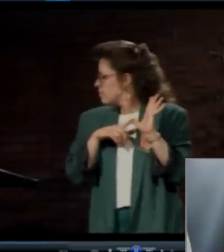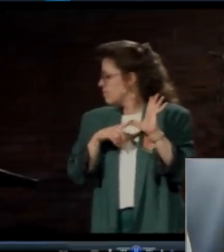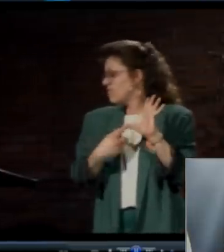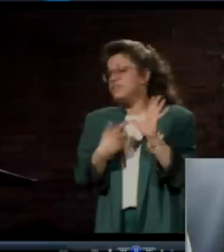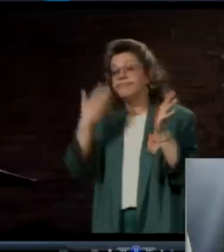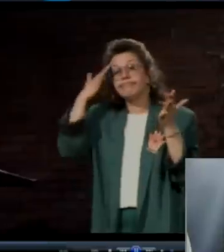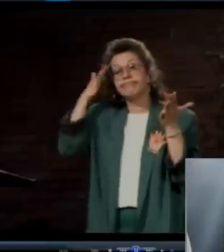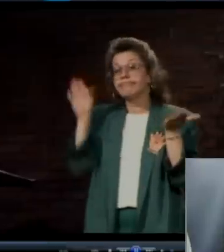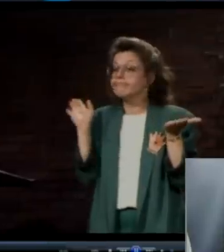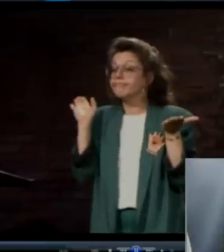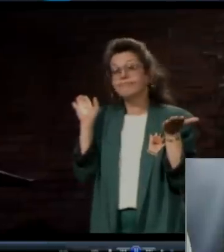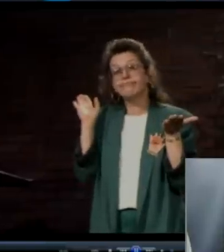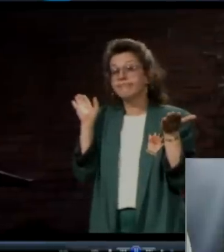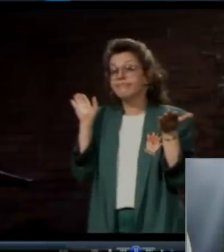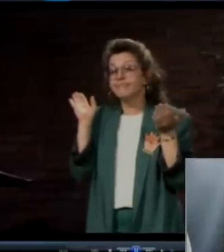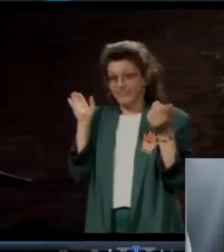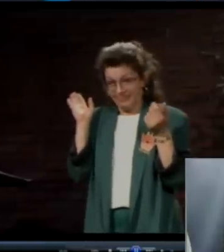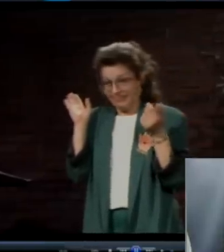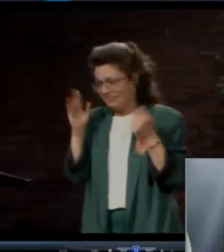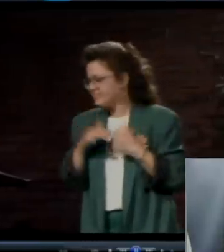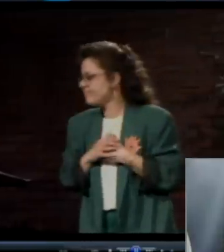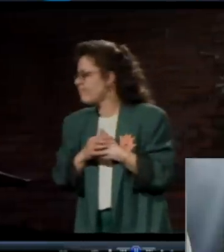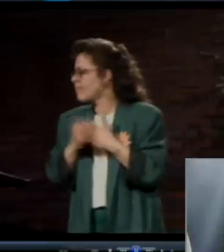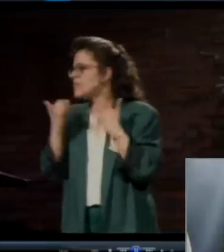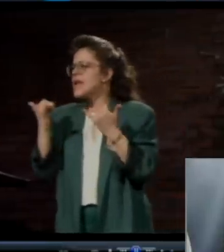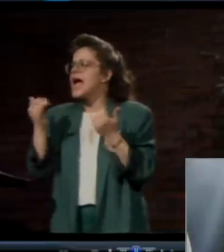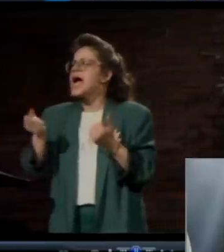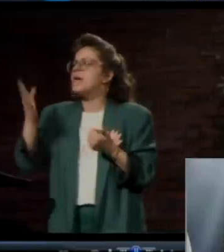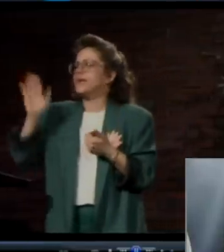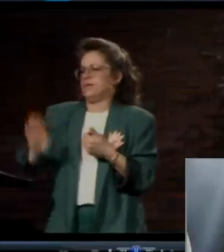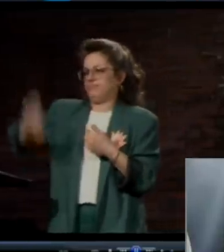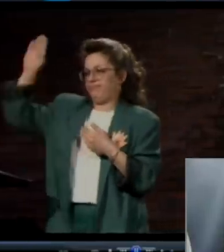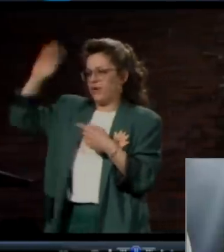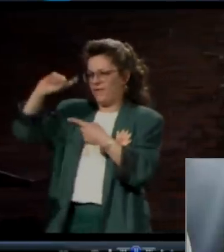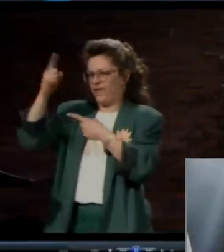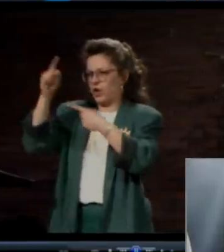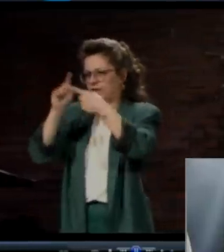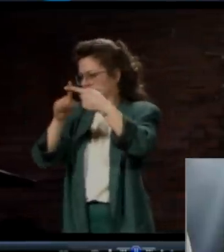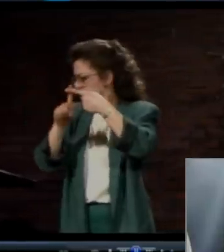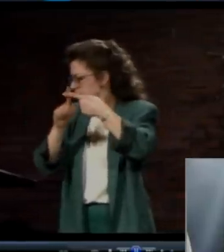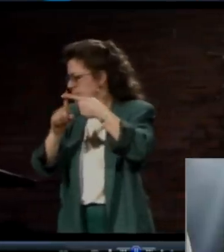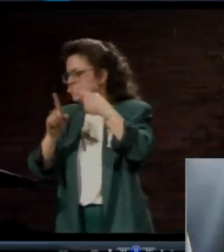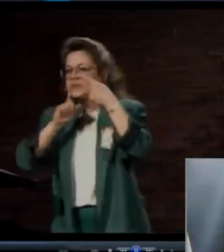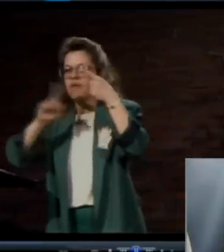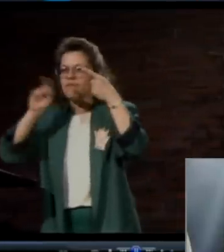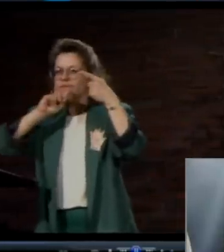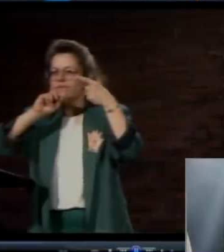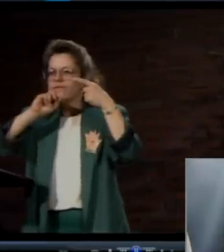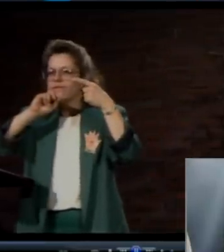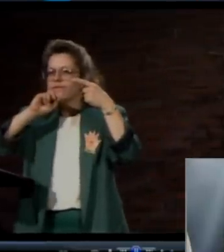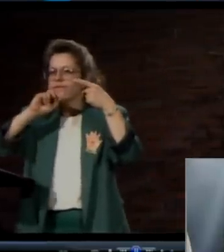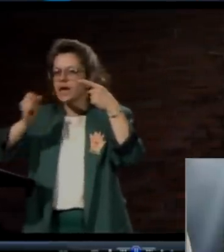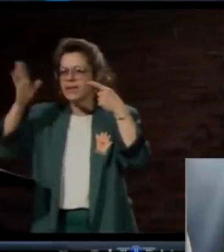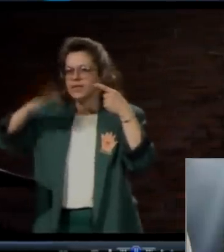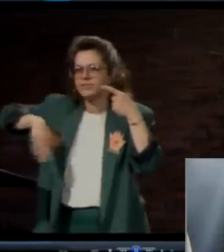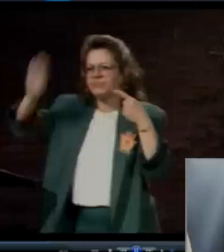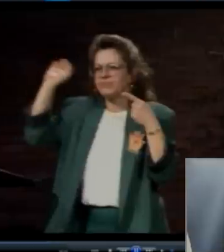And 5, you don't know. How many of you think that the first option, deaf, is correct? How